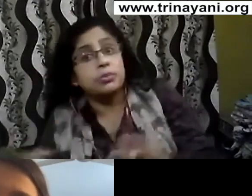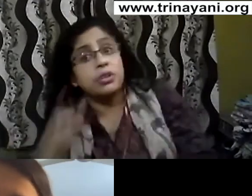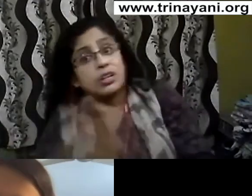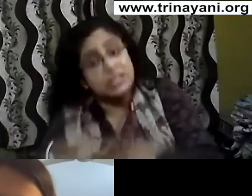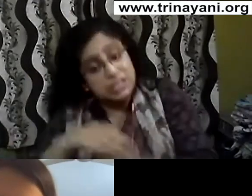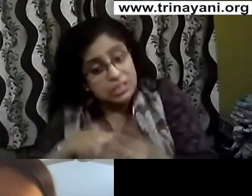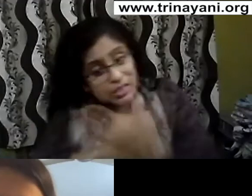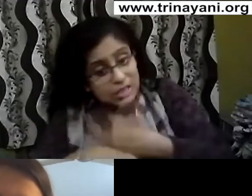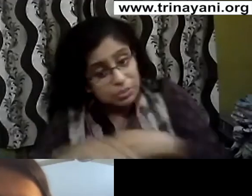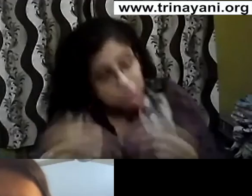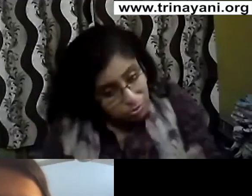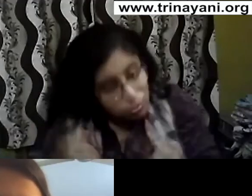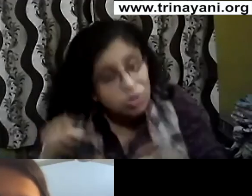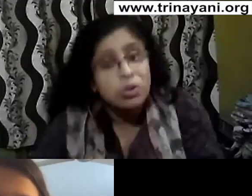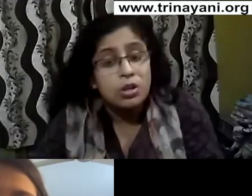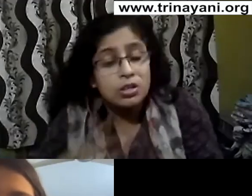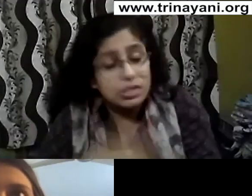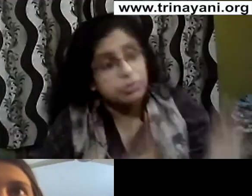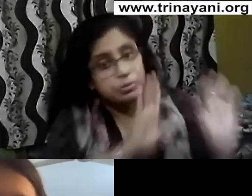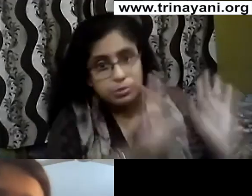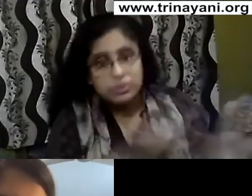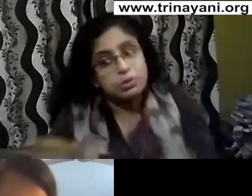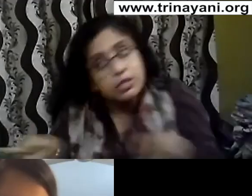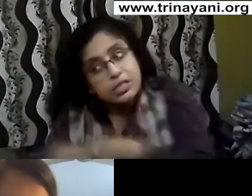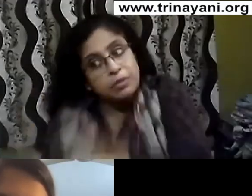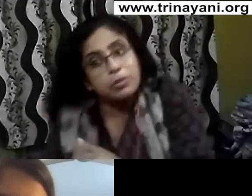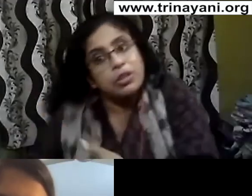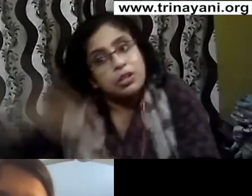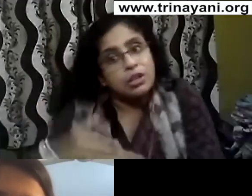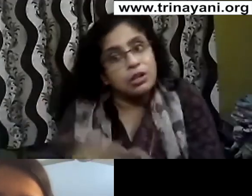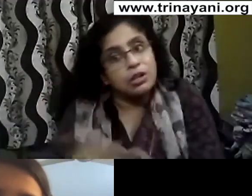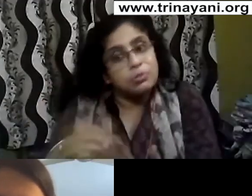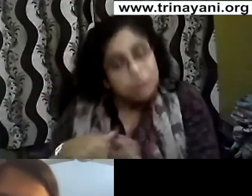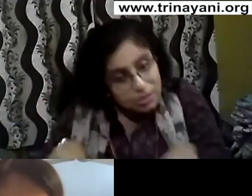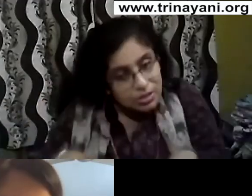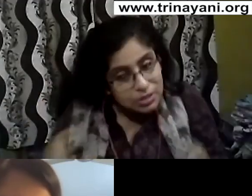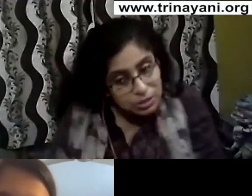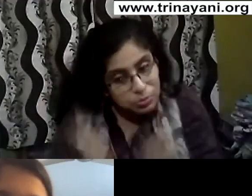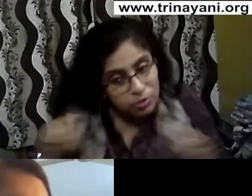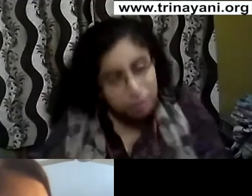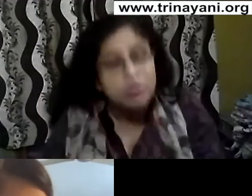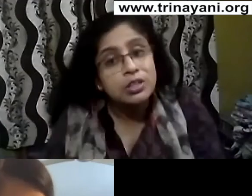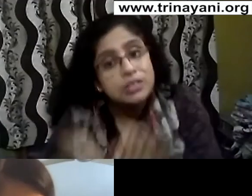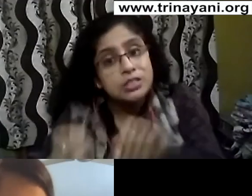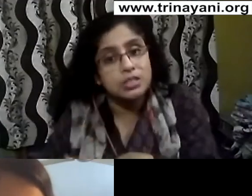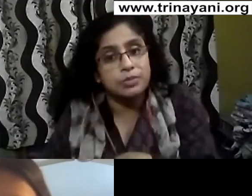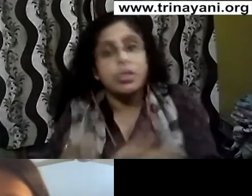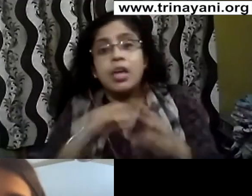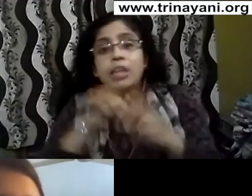people motivated, um and still serve our purpose. So like I said, there are three advantages,